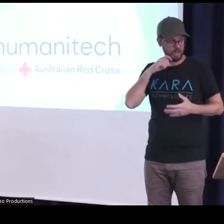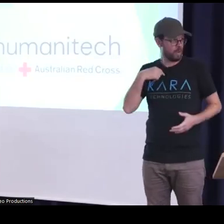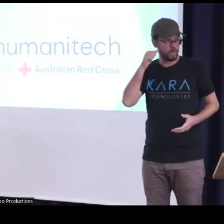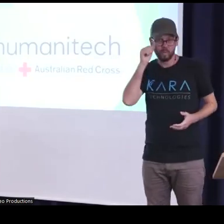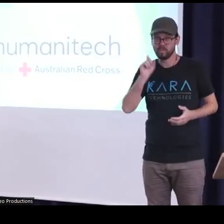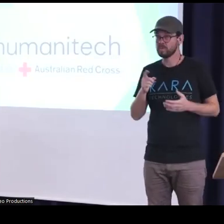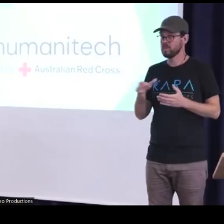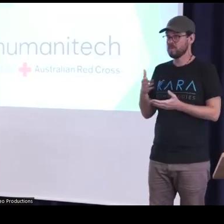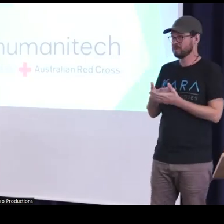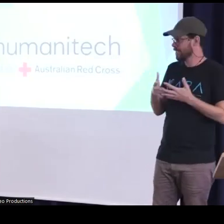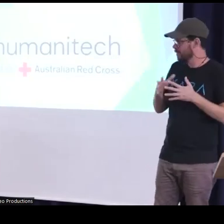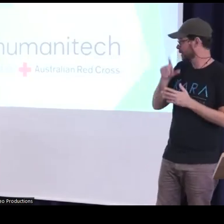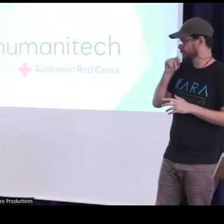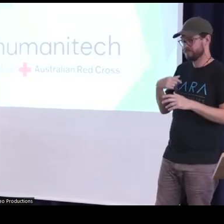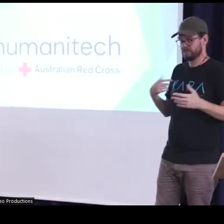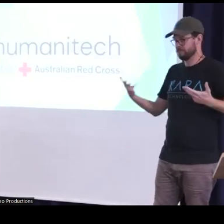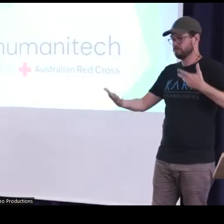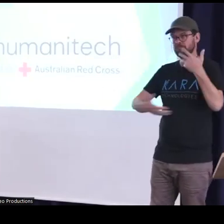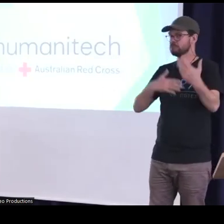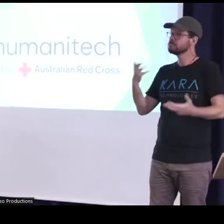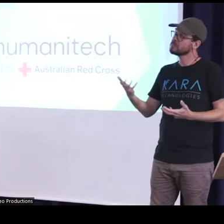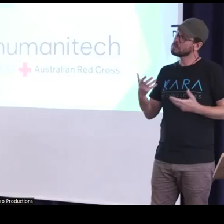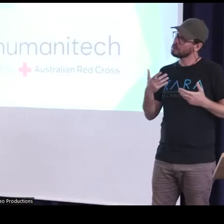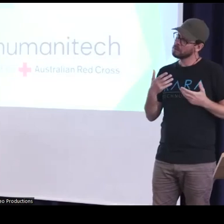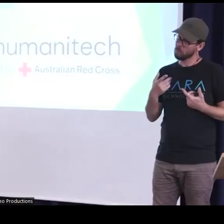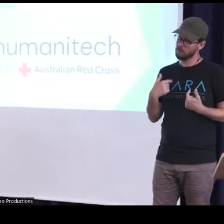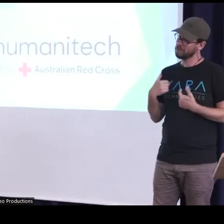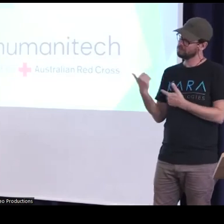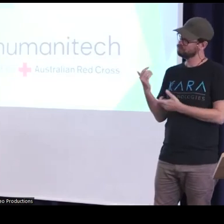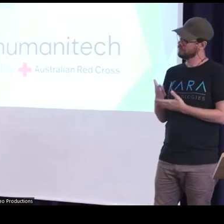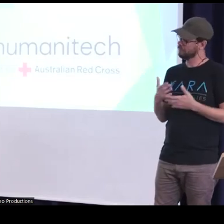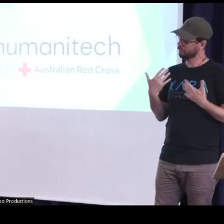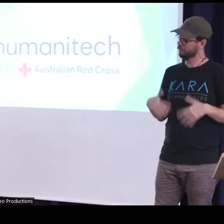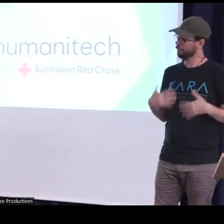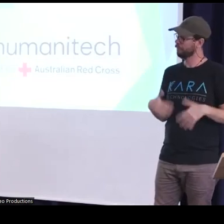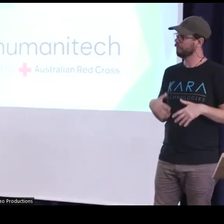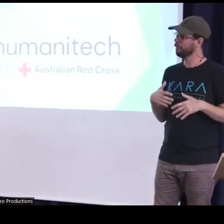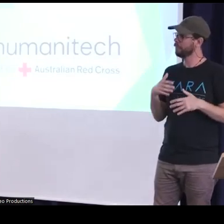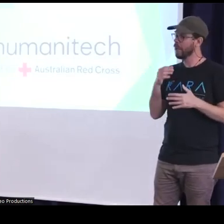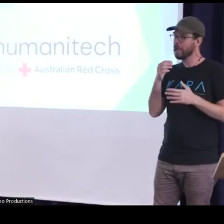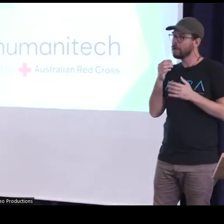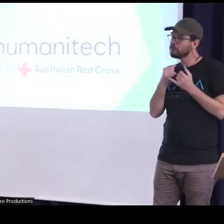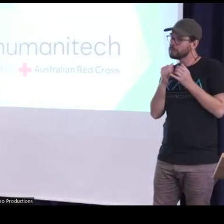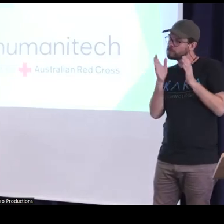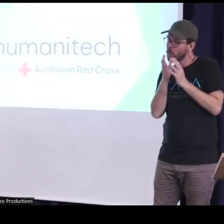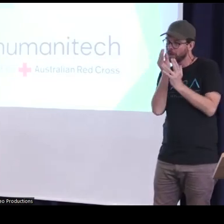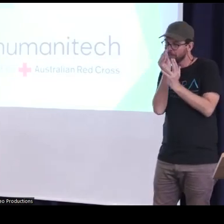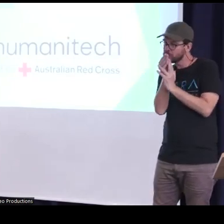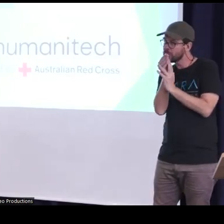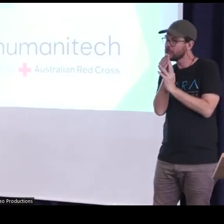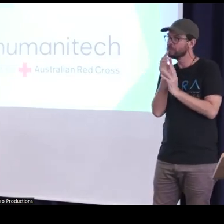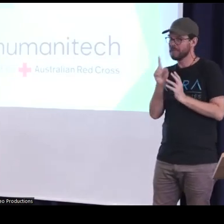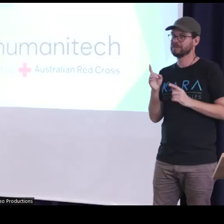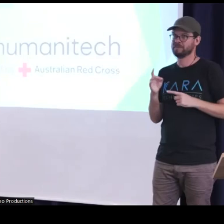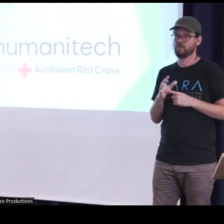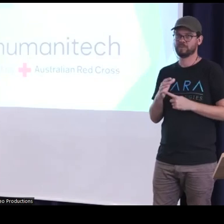And you have to think, well, what's going on? How am I going to be kept in the loop? So for me, this technology is